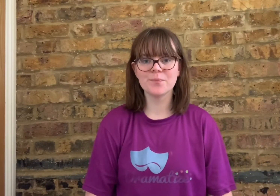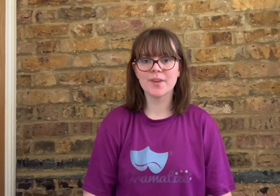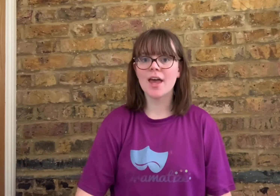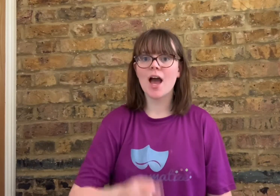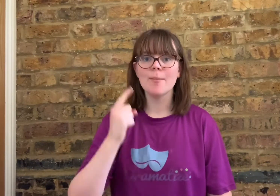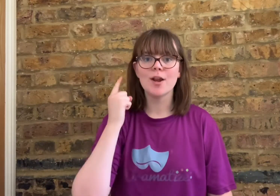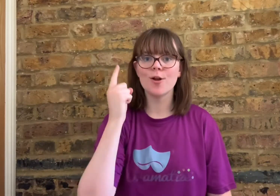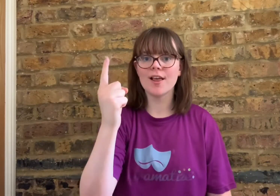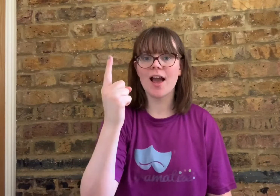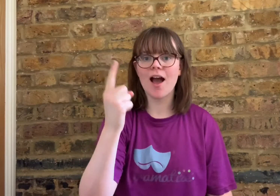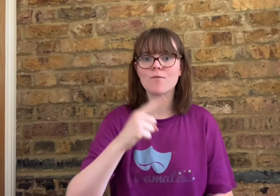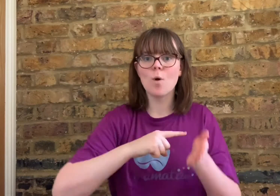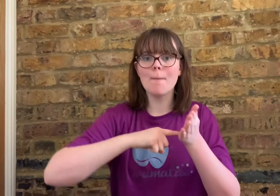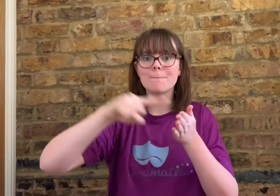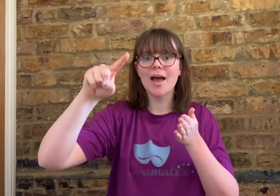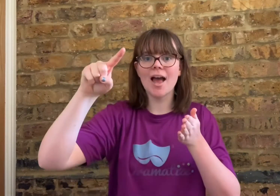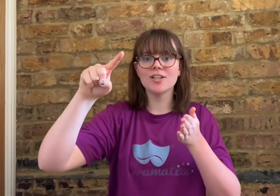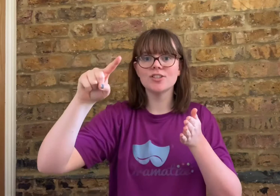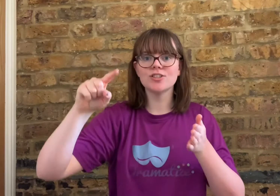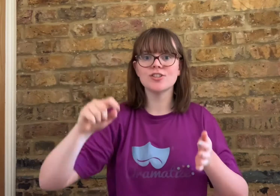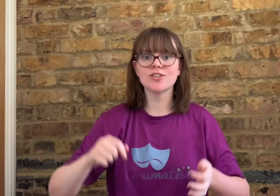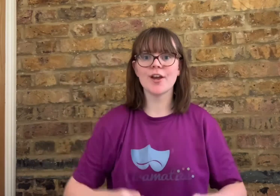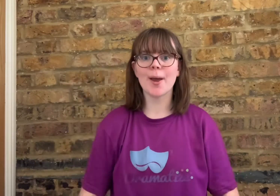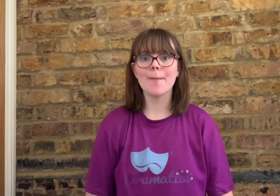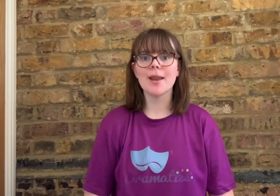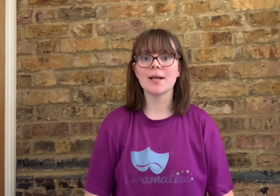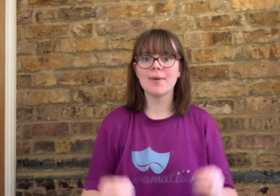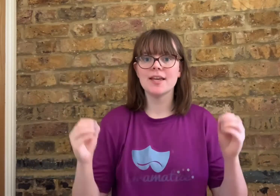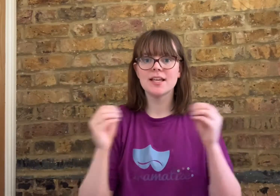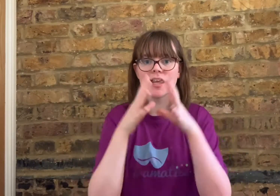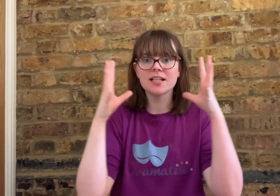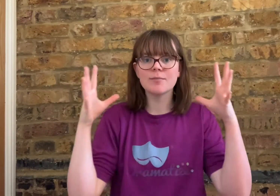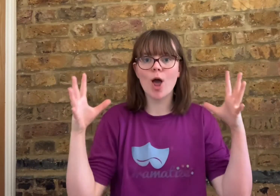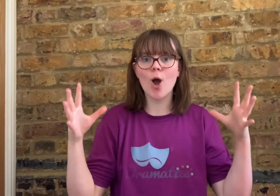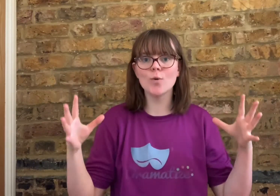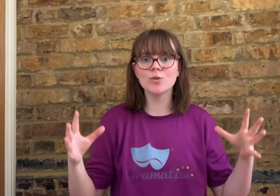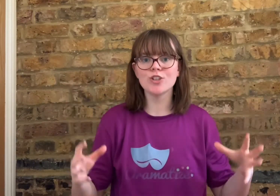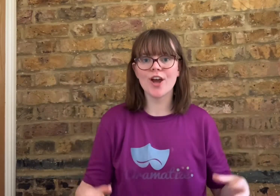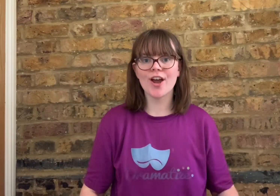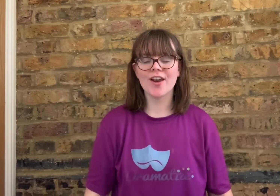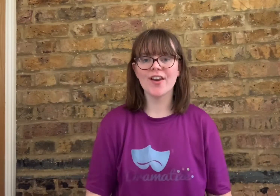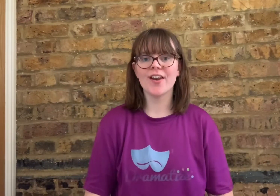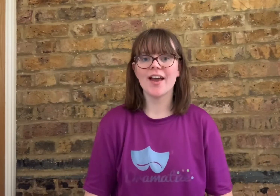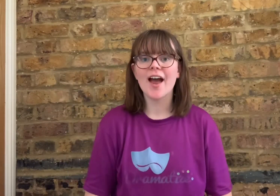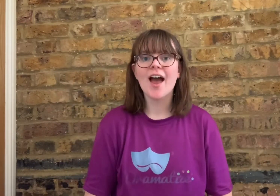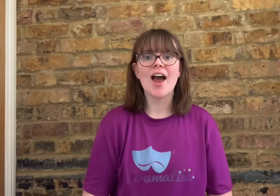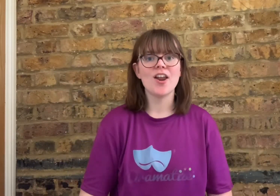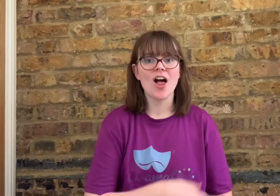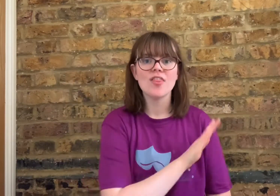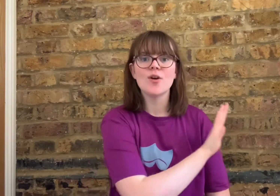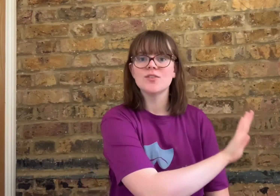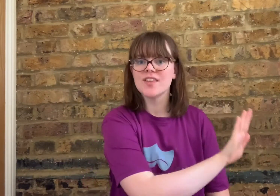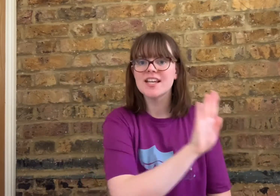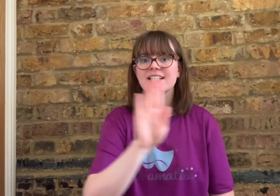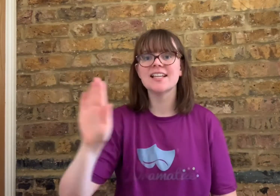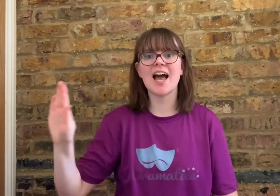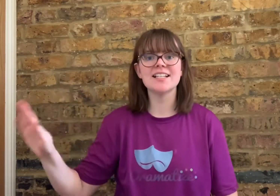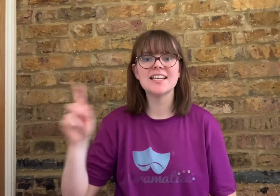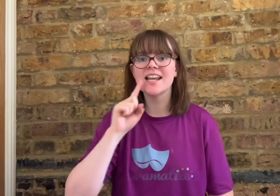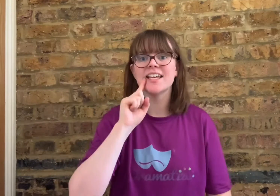I might only have one match, but I can make an explosion. And all those things I didn't